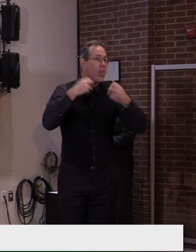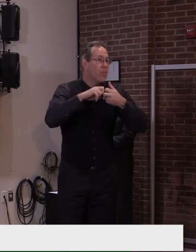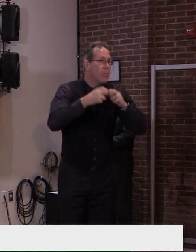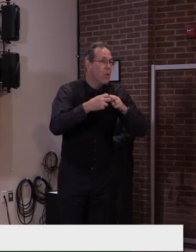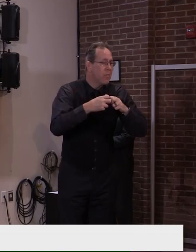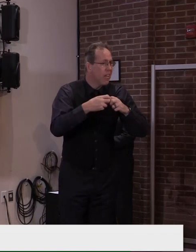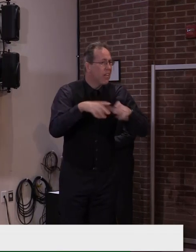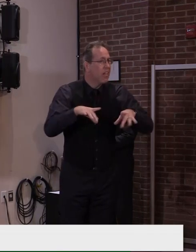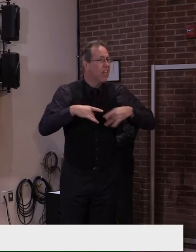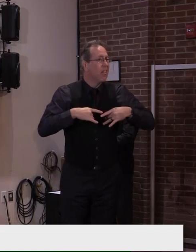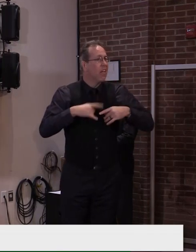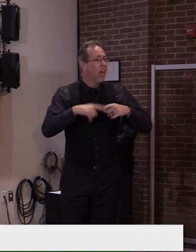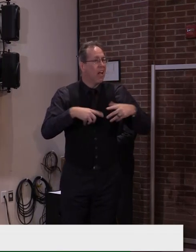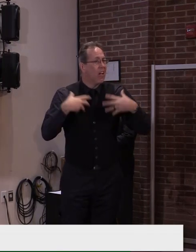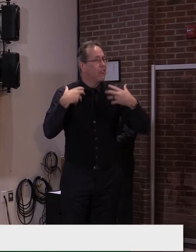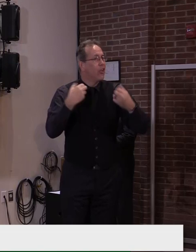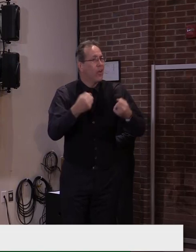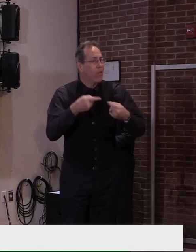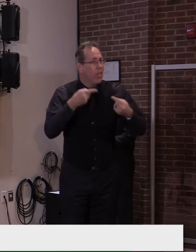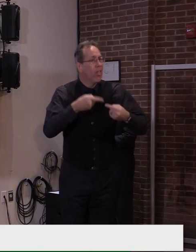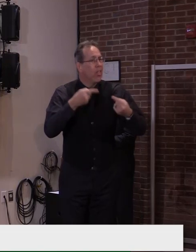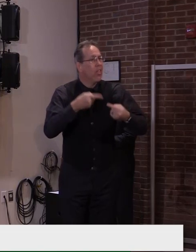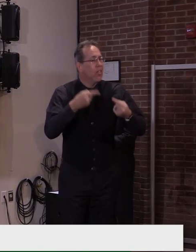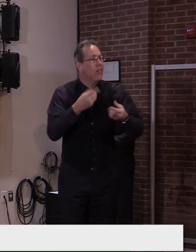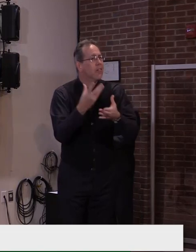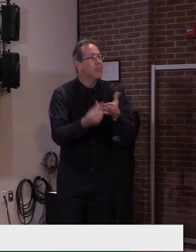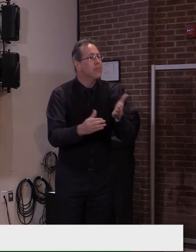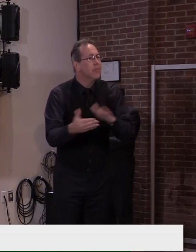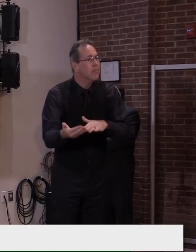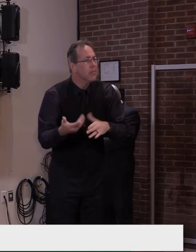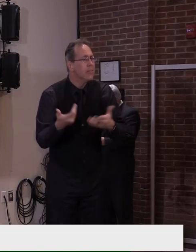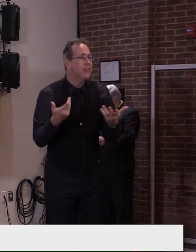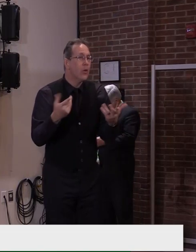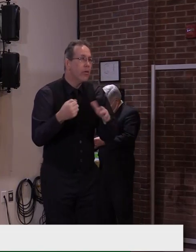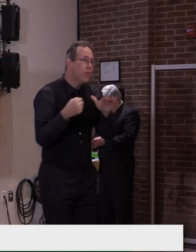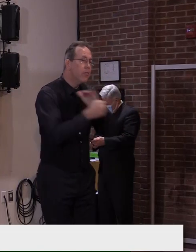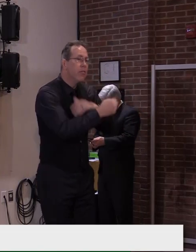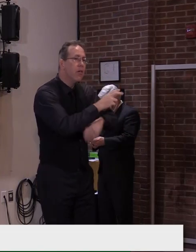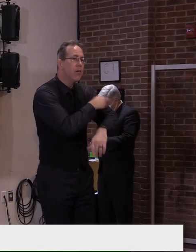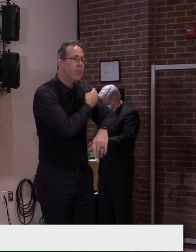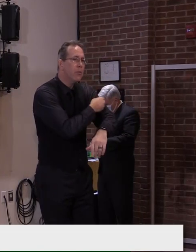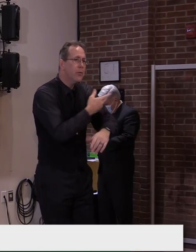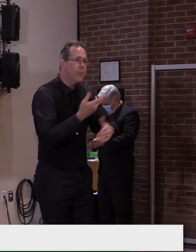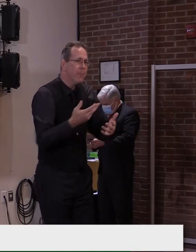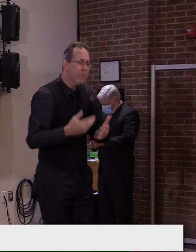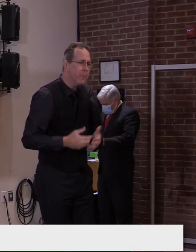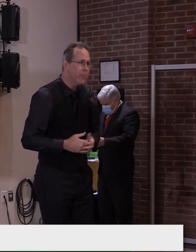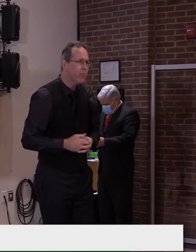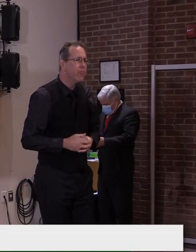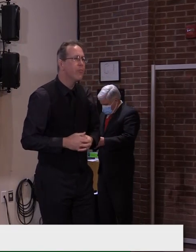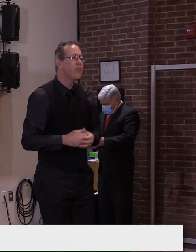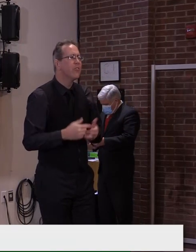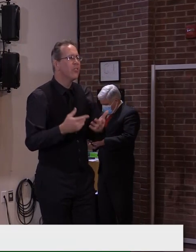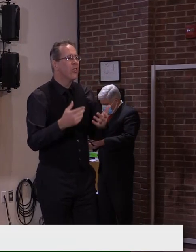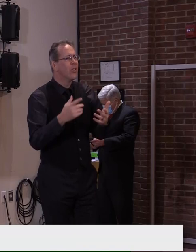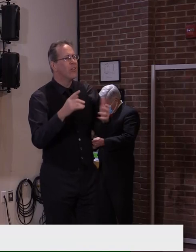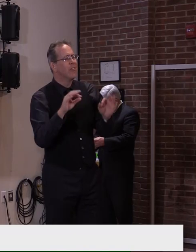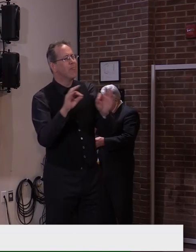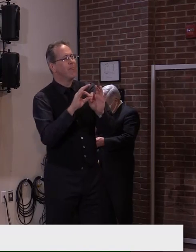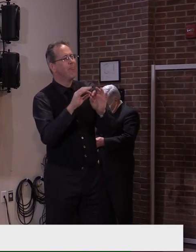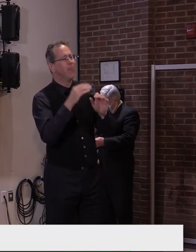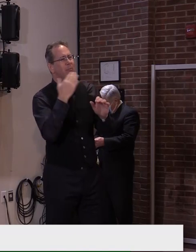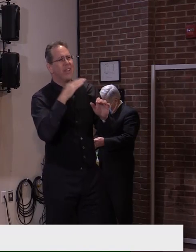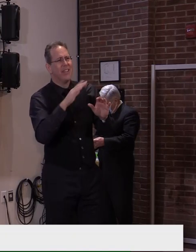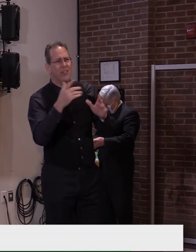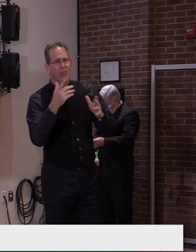do as well, even in the era where more treatments are becoming apparent. And keep in mind, we're in a little